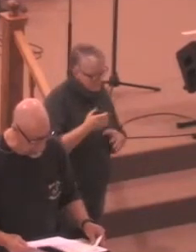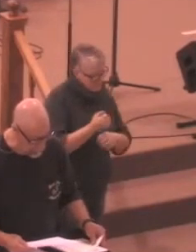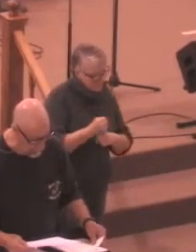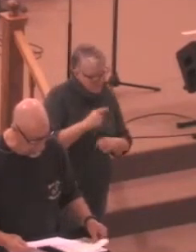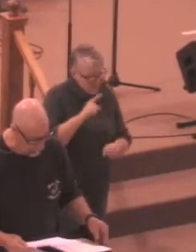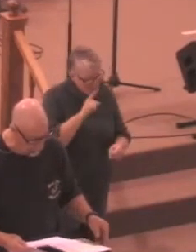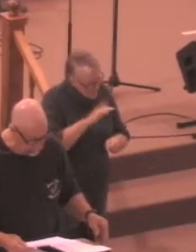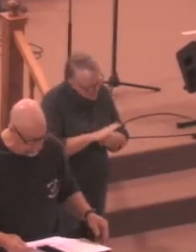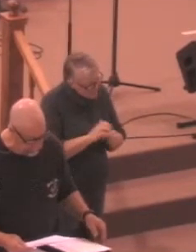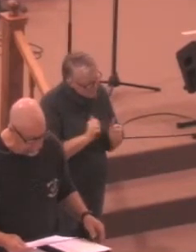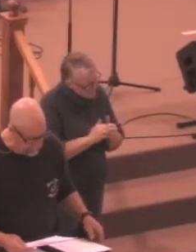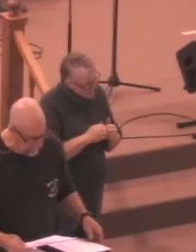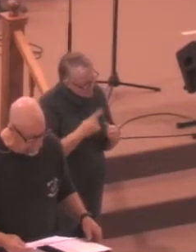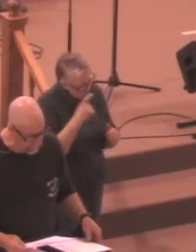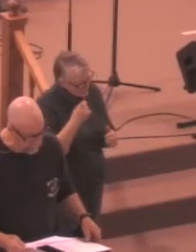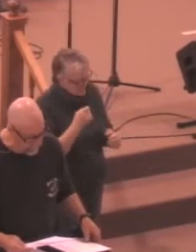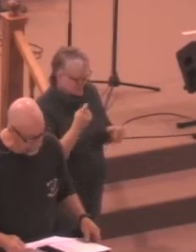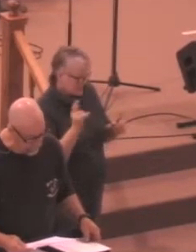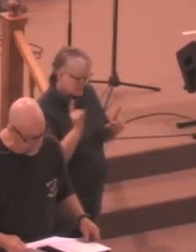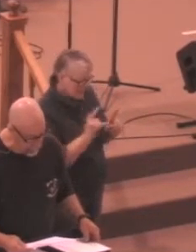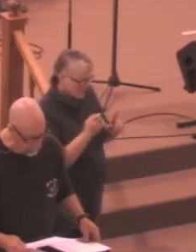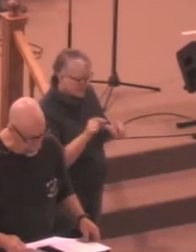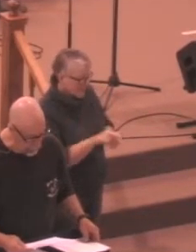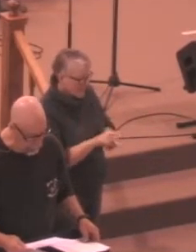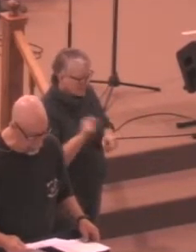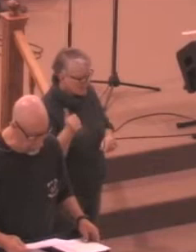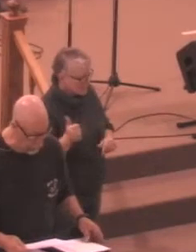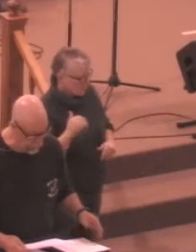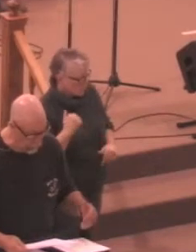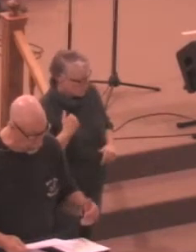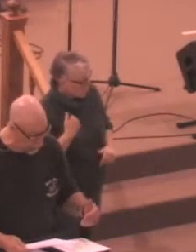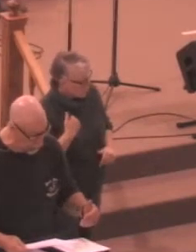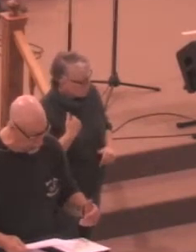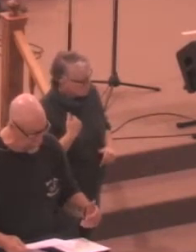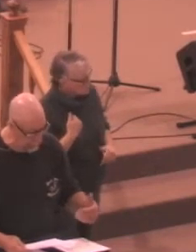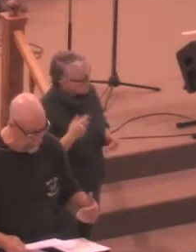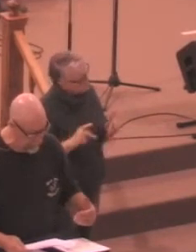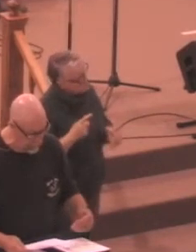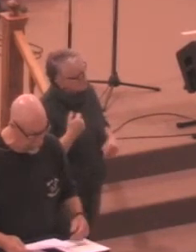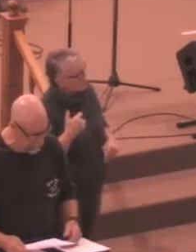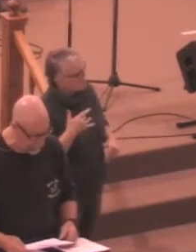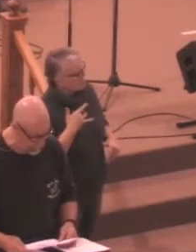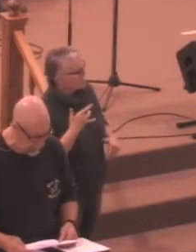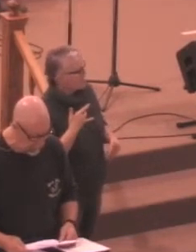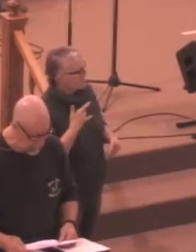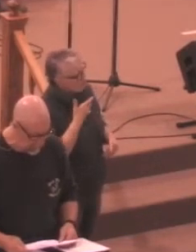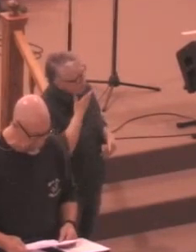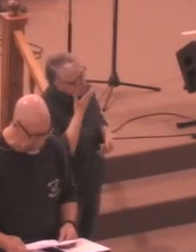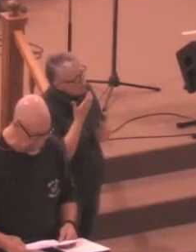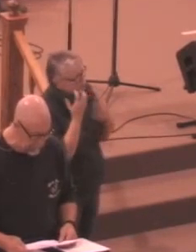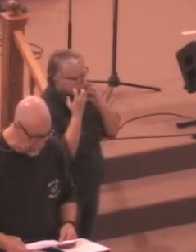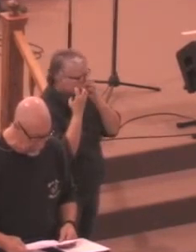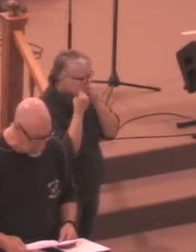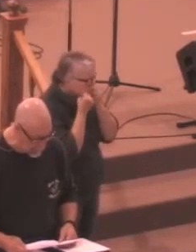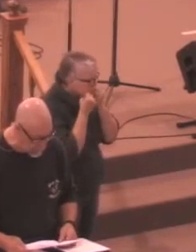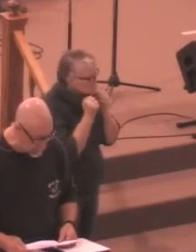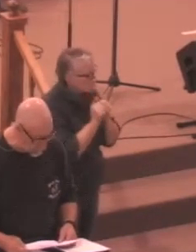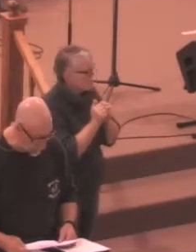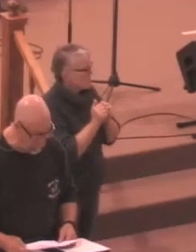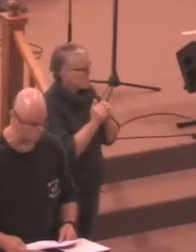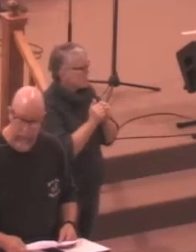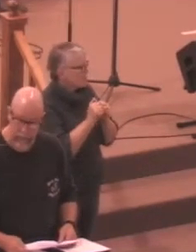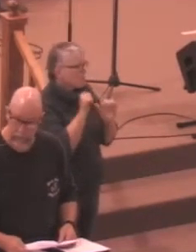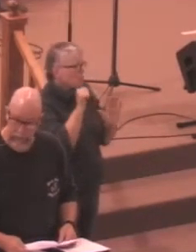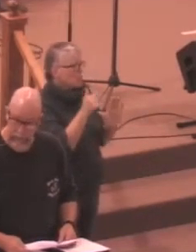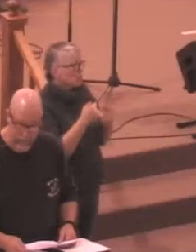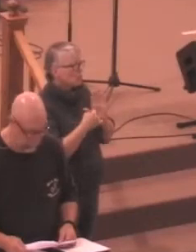his own soul. So phileo love is shown toward people we feel warm and affectionate to. And this means that we do not show